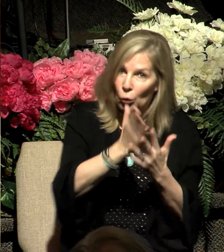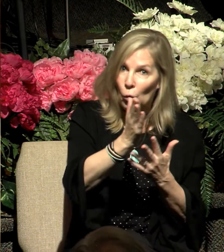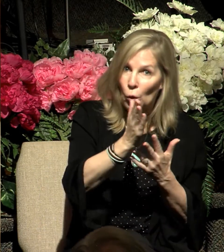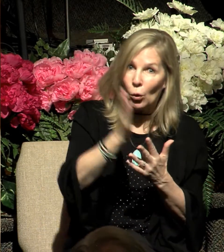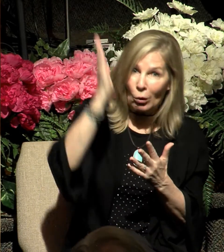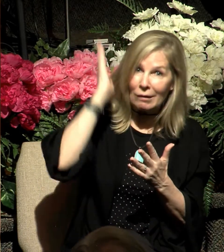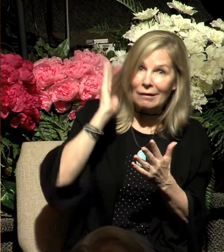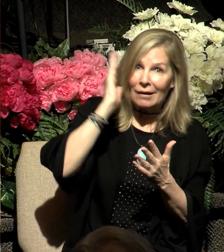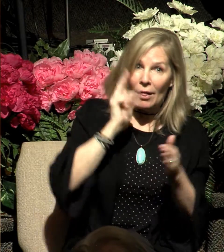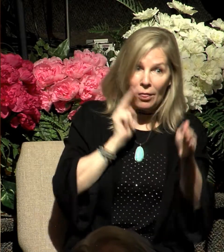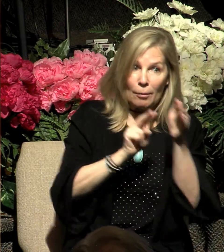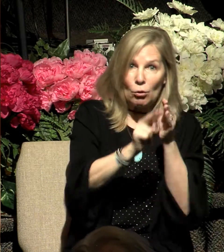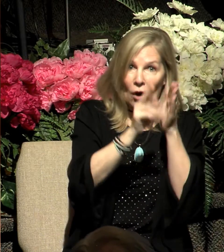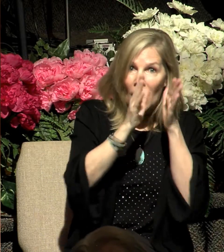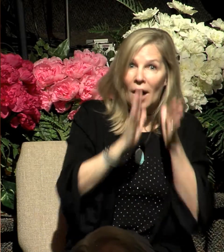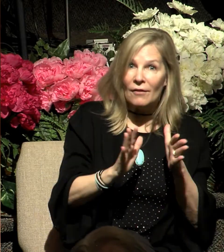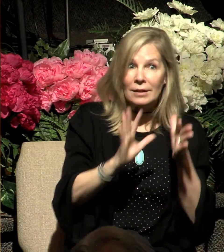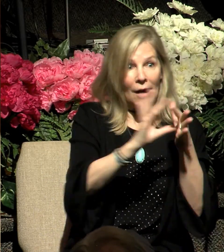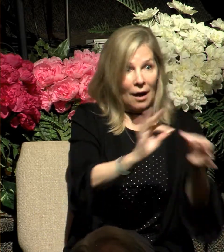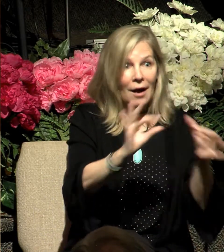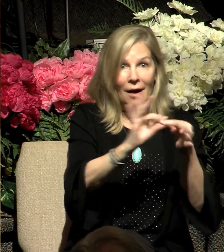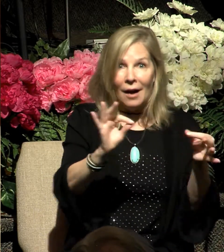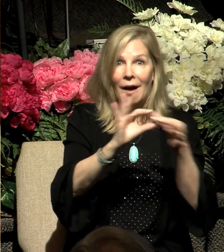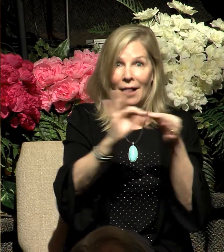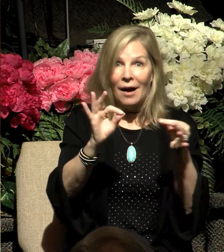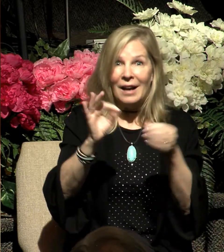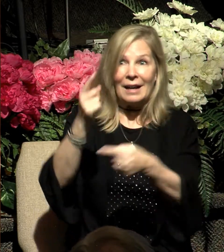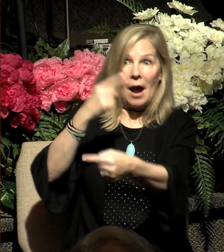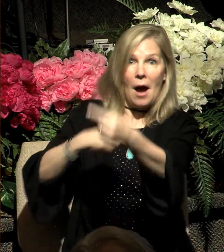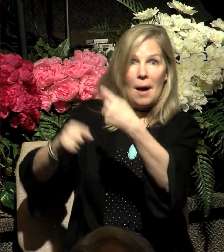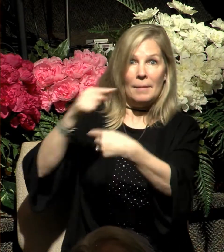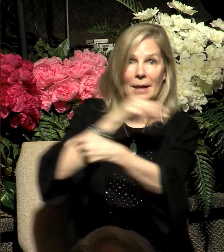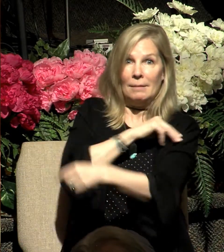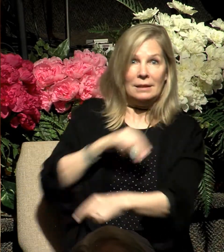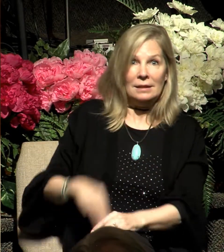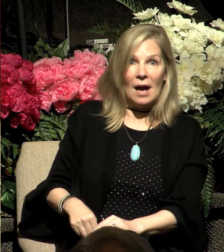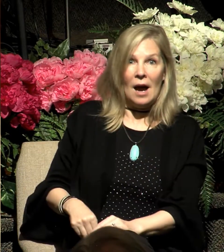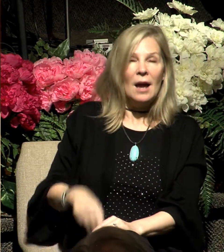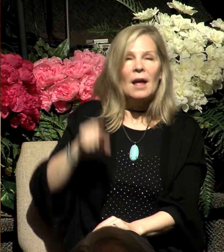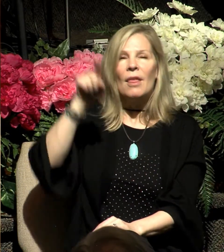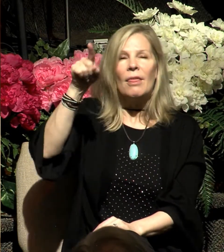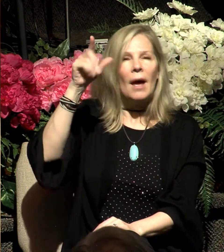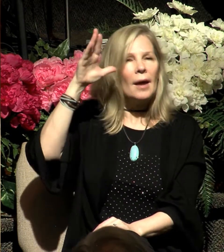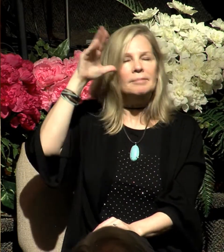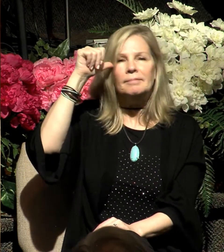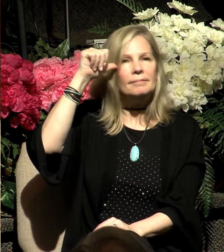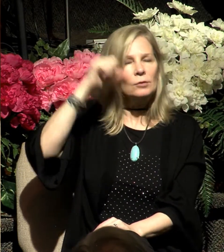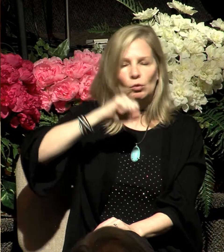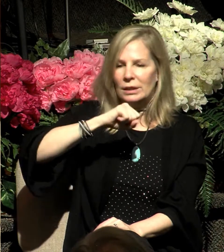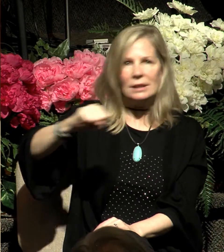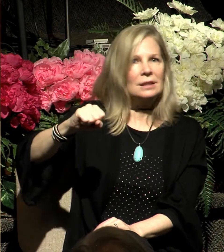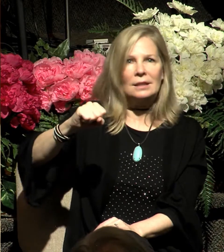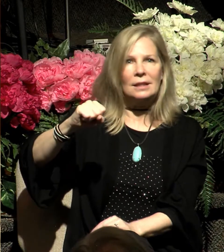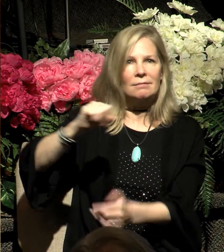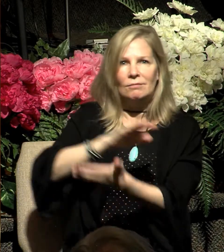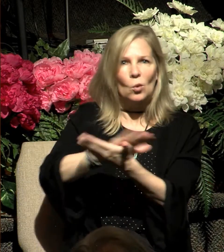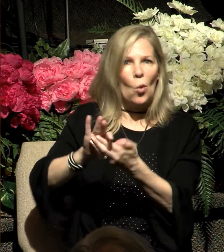the coming Messiah. In fact, they are so resistant and so unresponsive to what the Holy Spirit has said that they